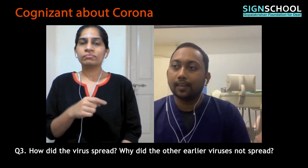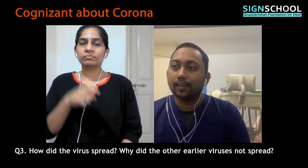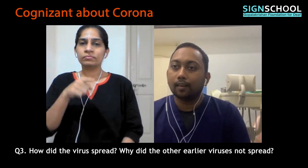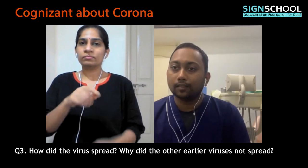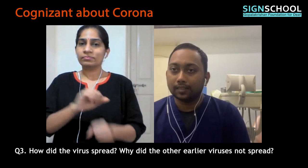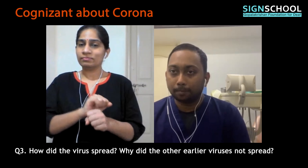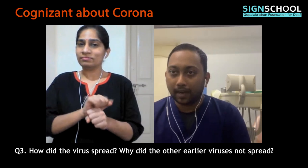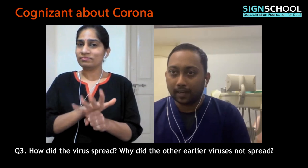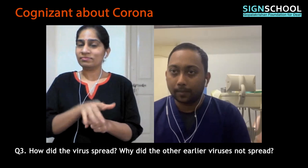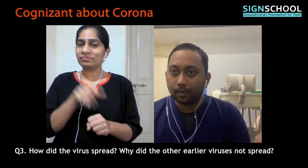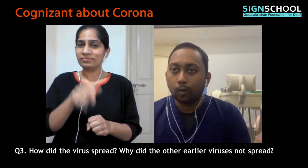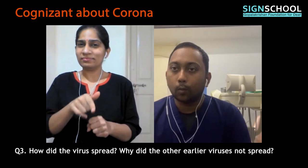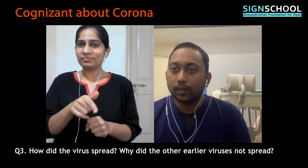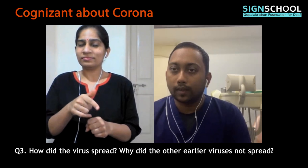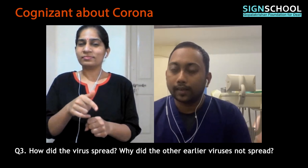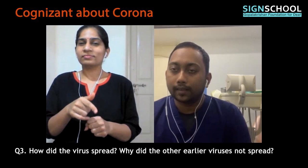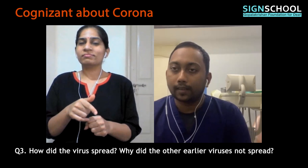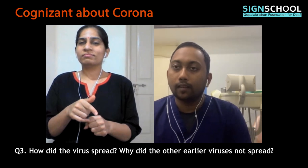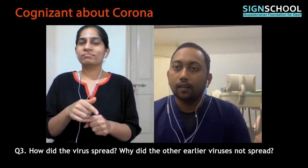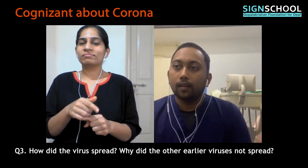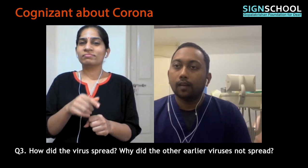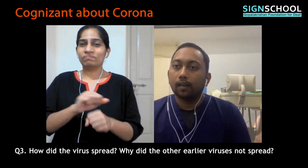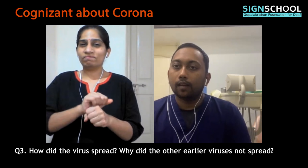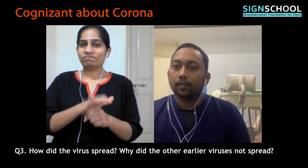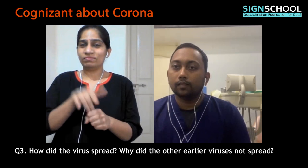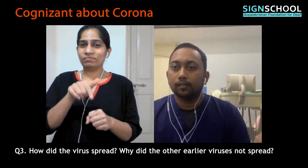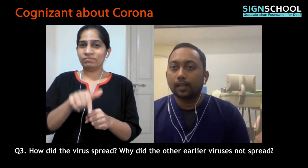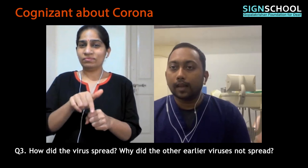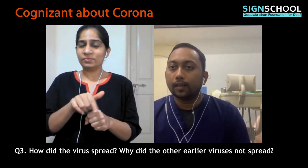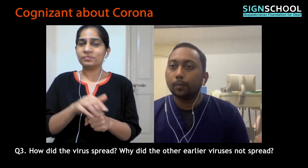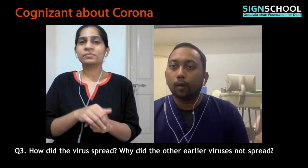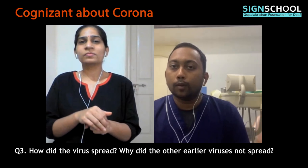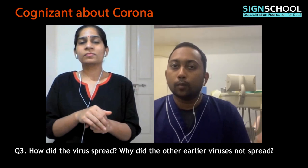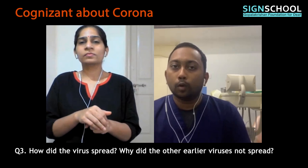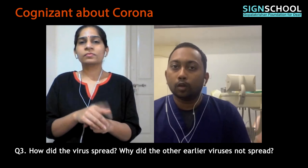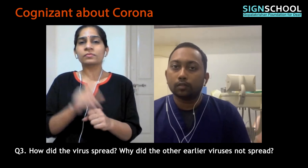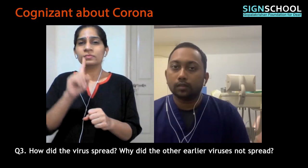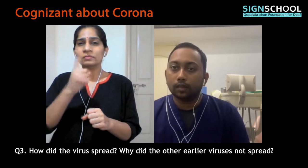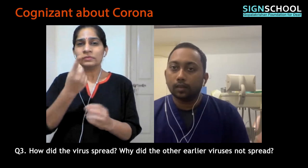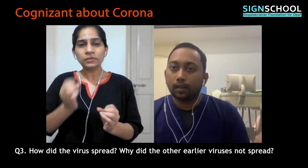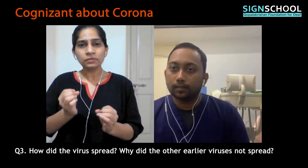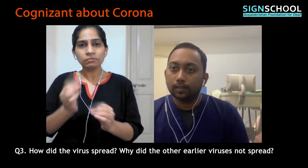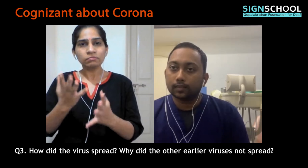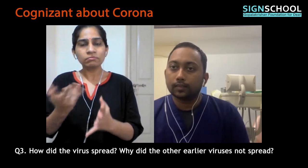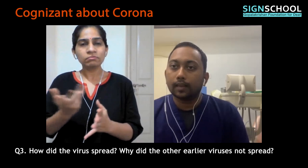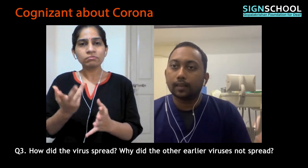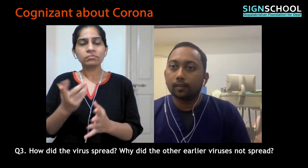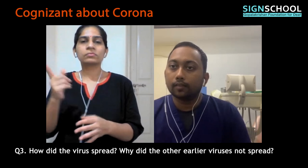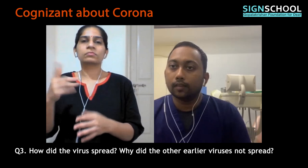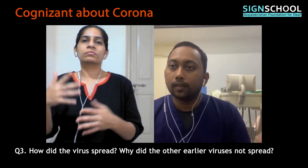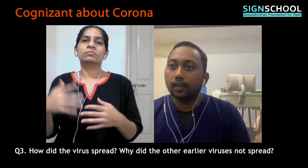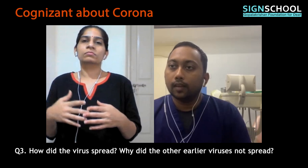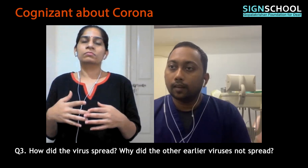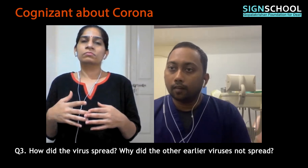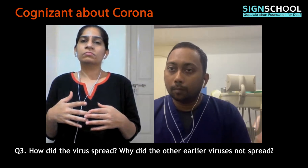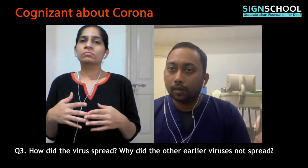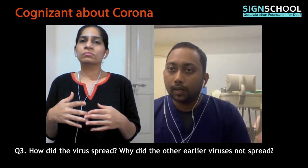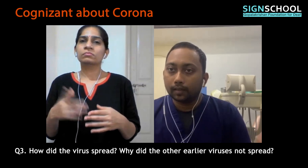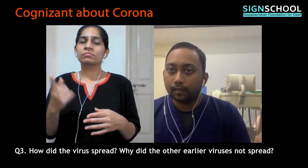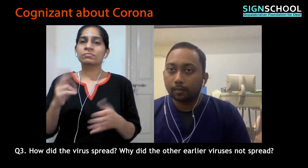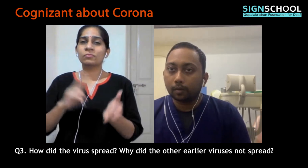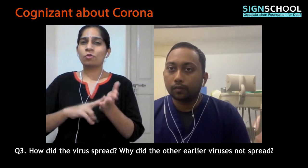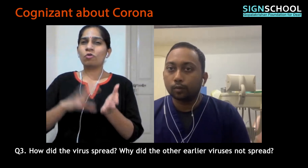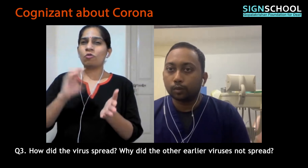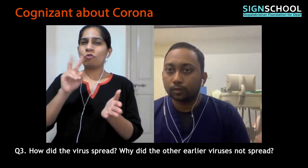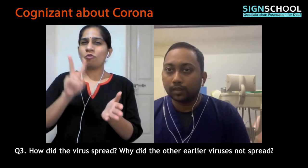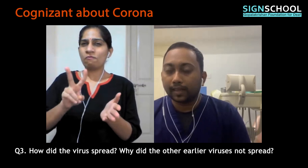disease or this pandemic, COVID-19, starting point was on the starting of November